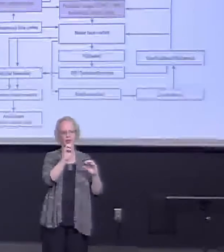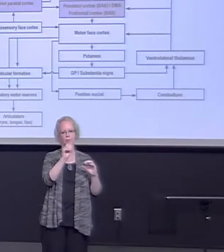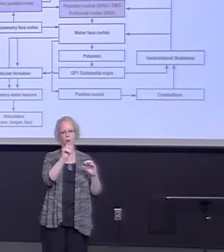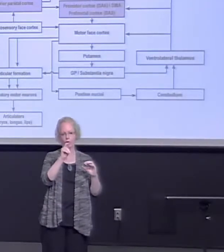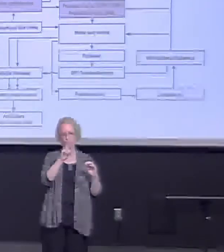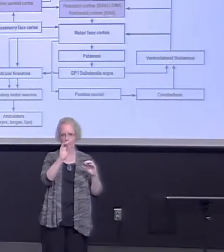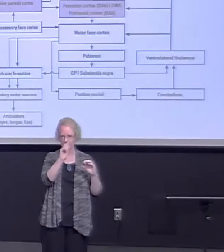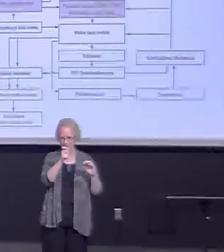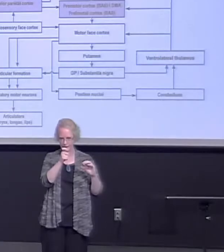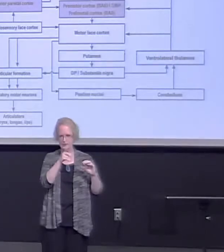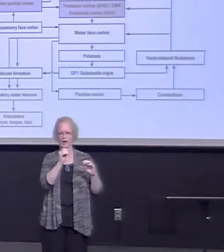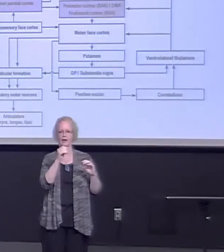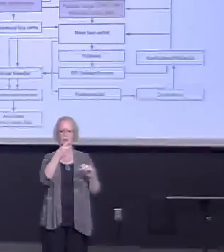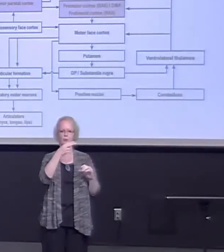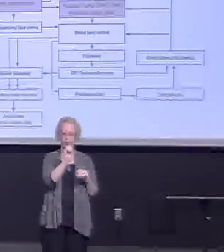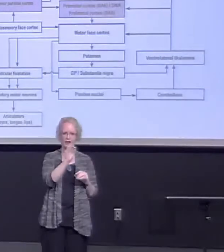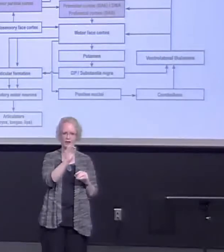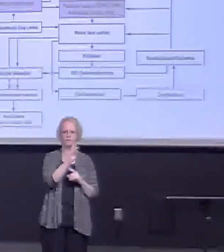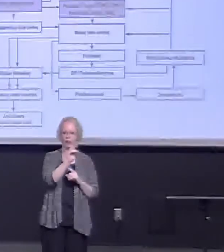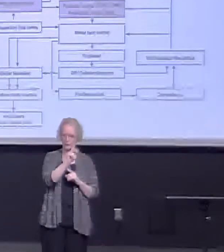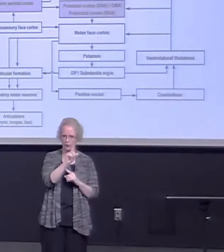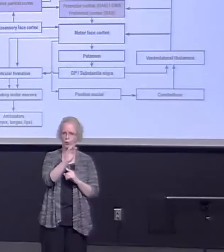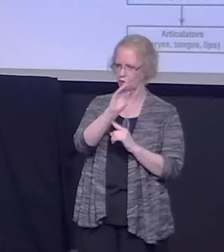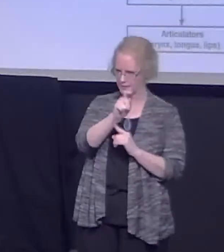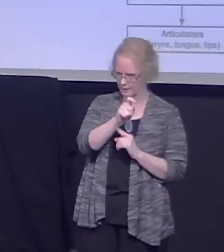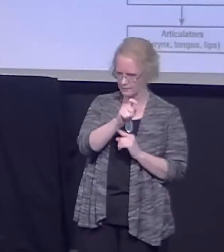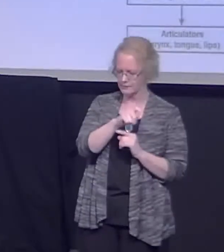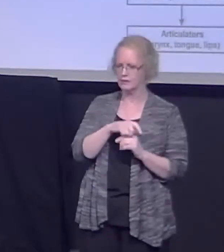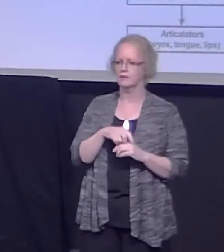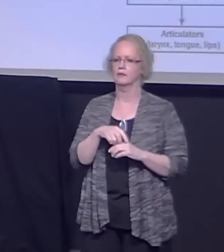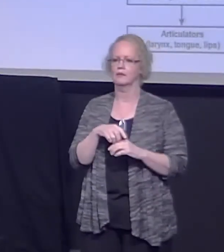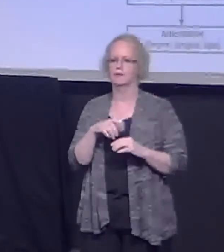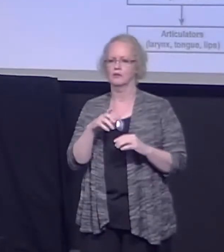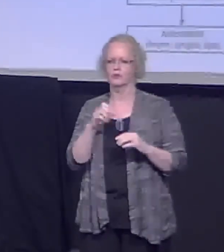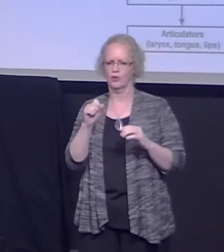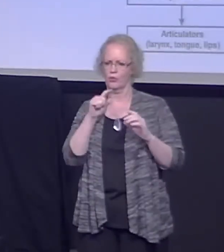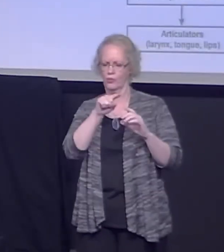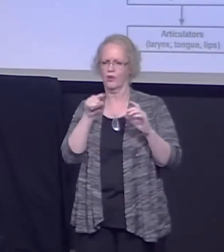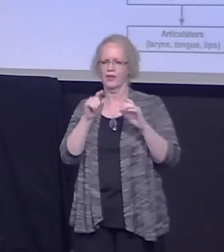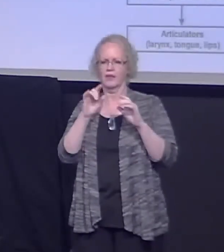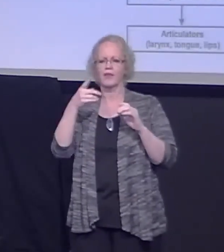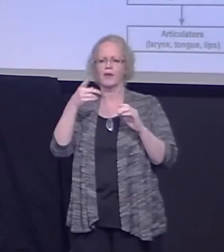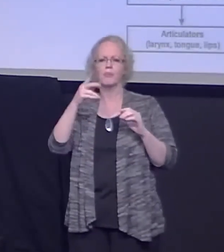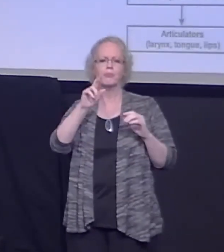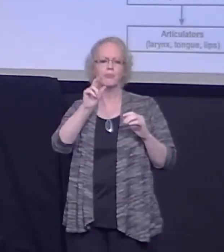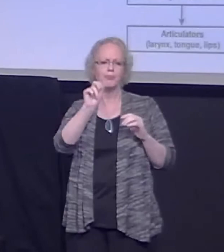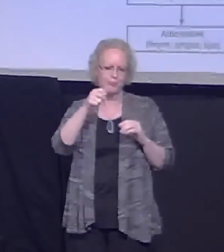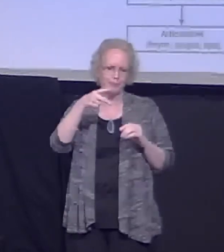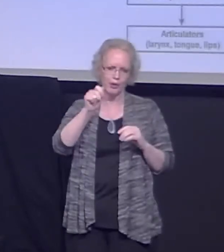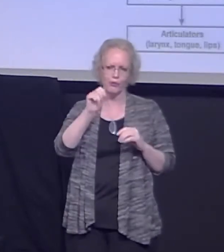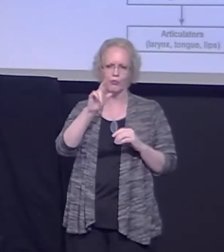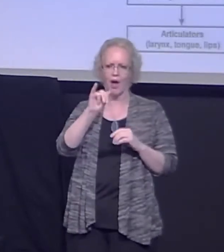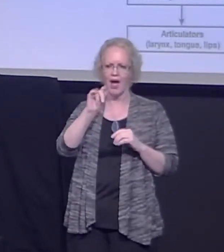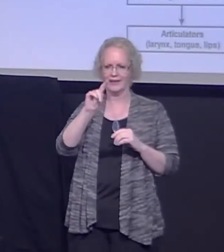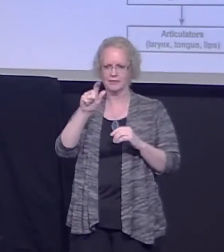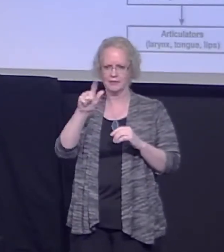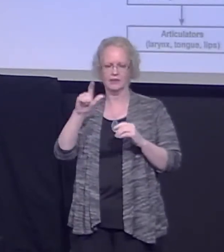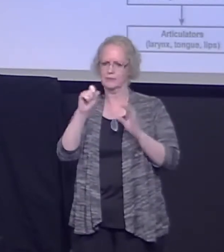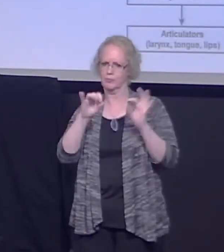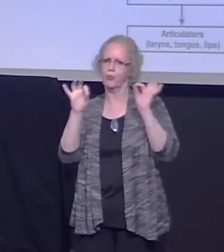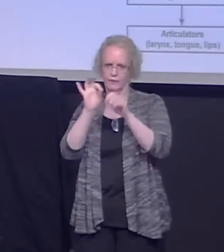cortex. Inferior parietal cortex plays a very important interface function. It's probably the place where the